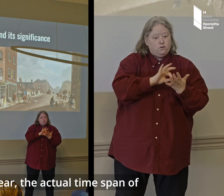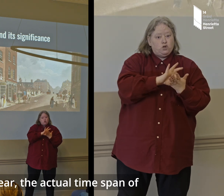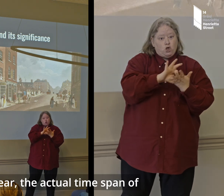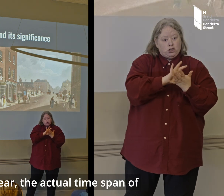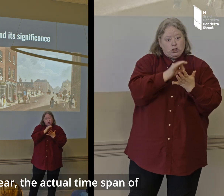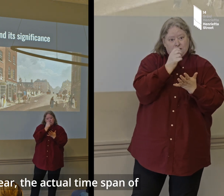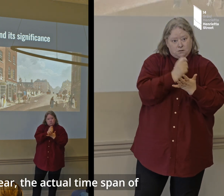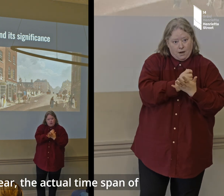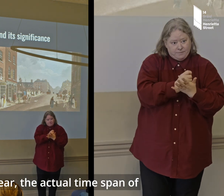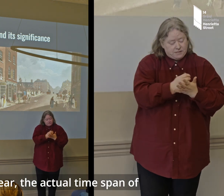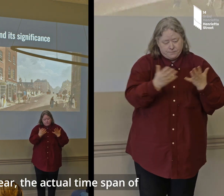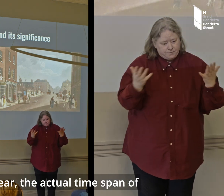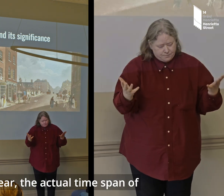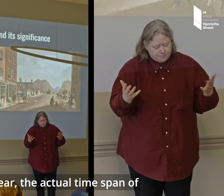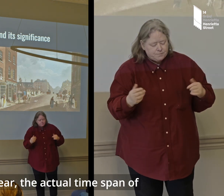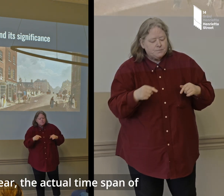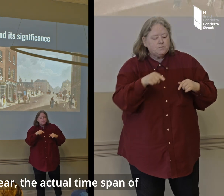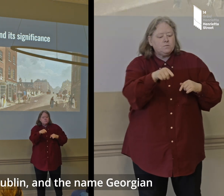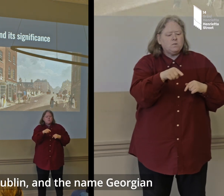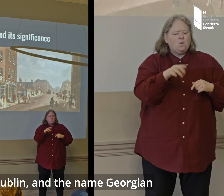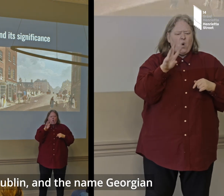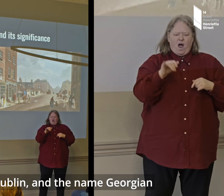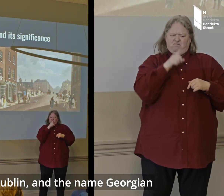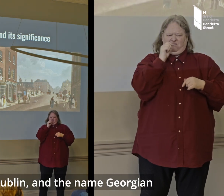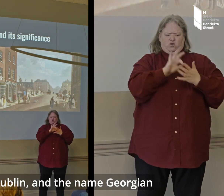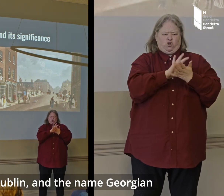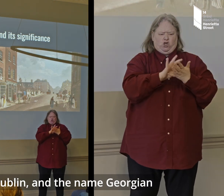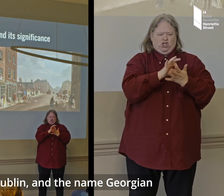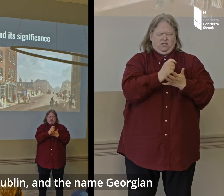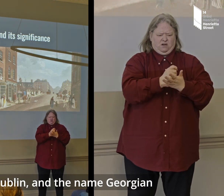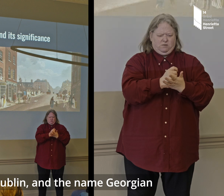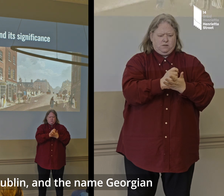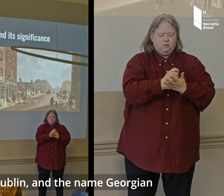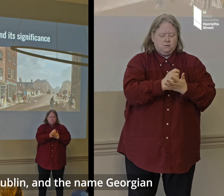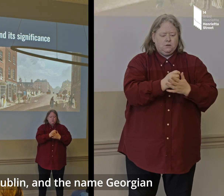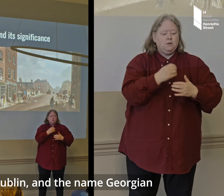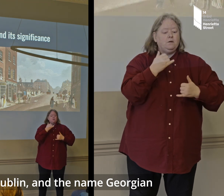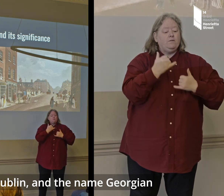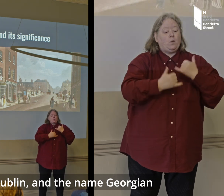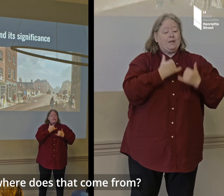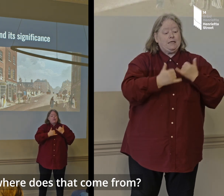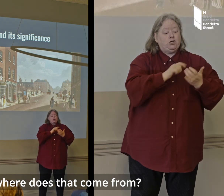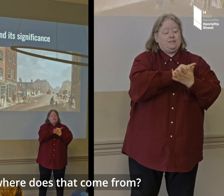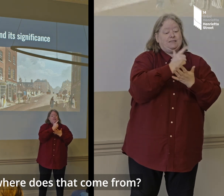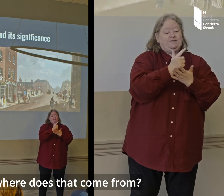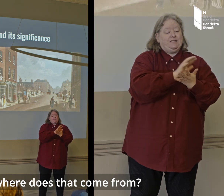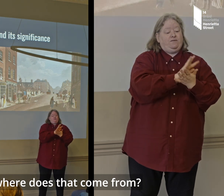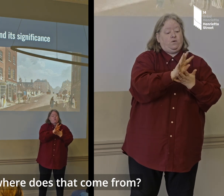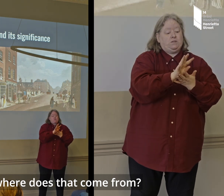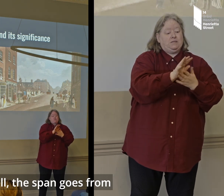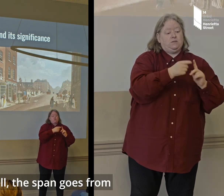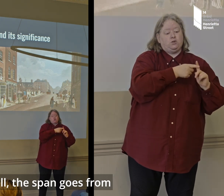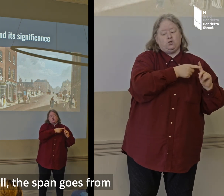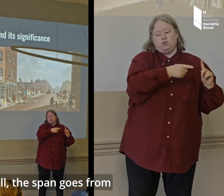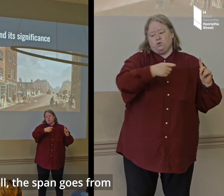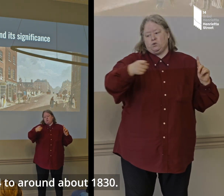So the actual time span of Georgian Dublin and the name Georgian Dublin, where does that come from?